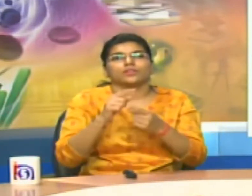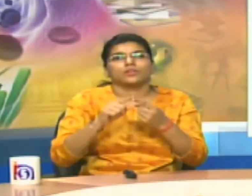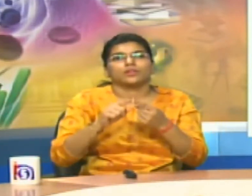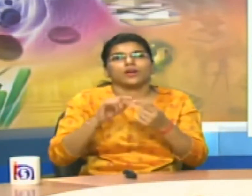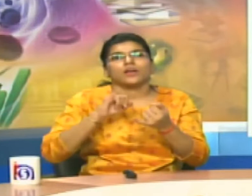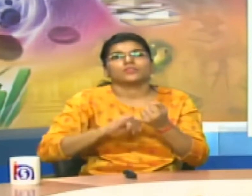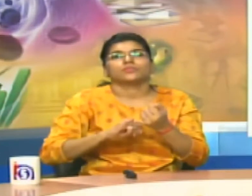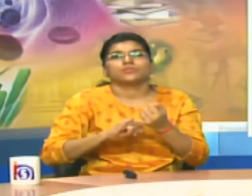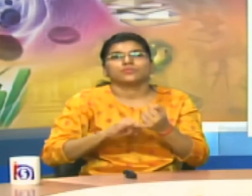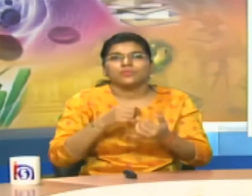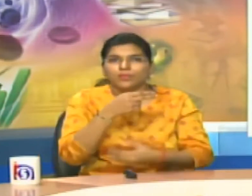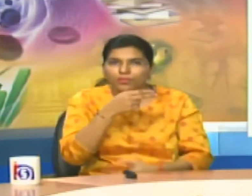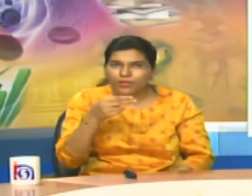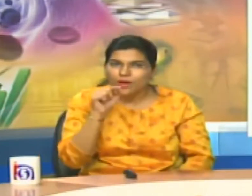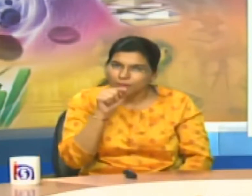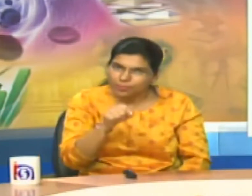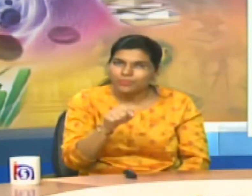blue color selection.